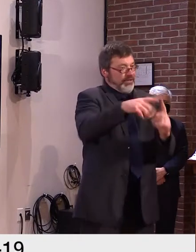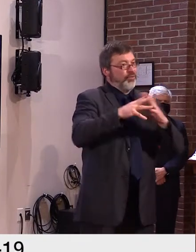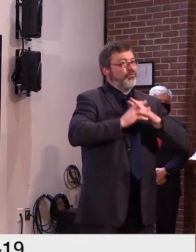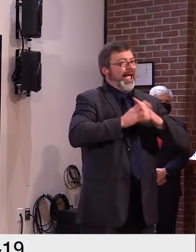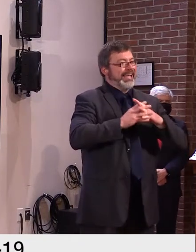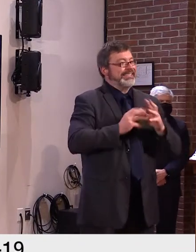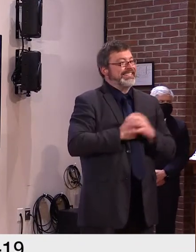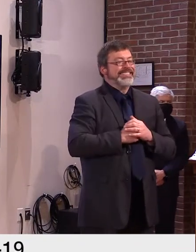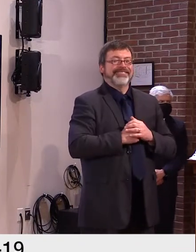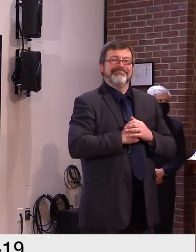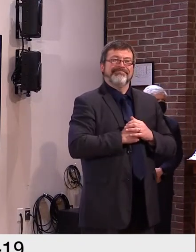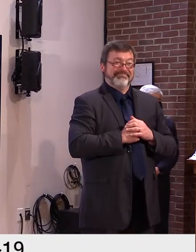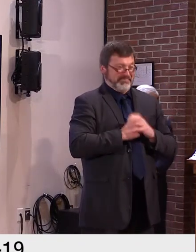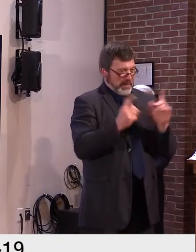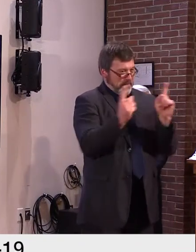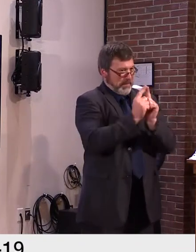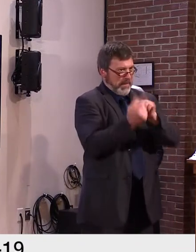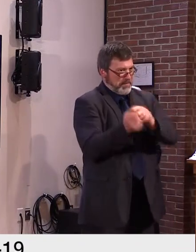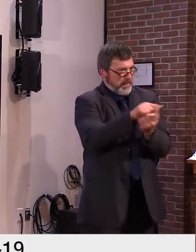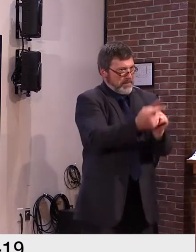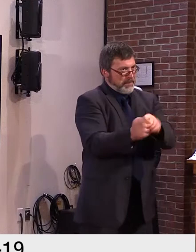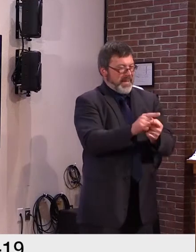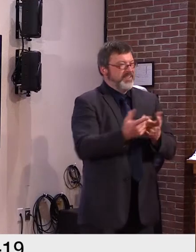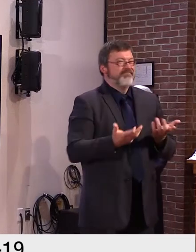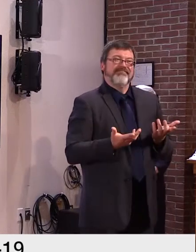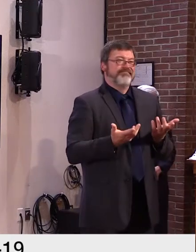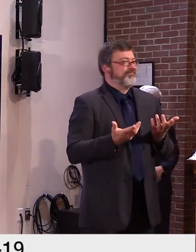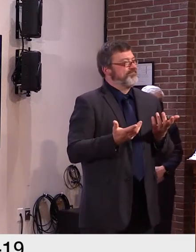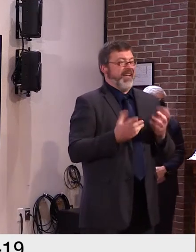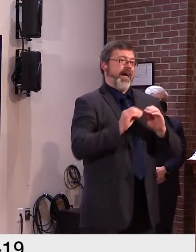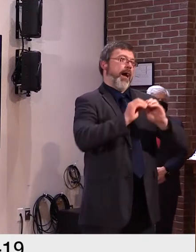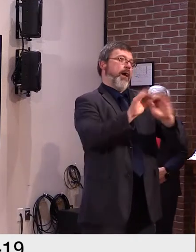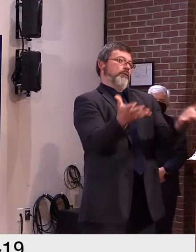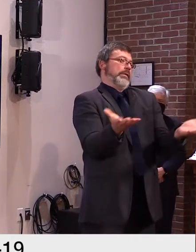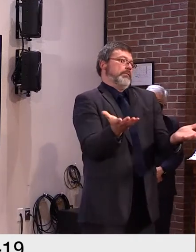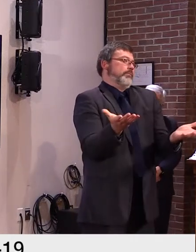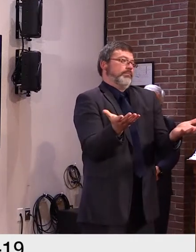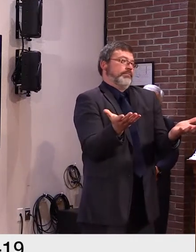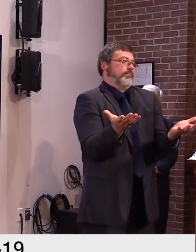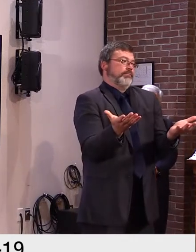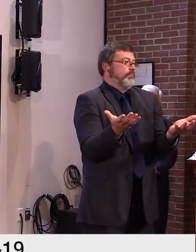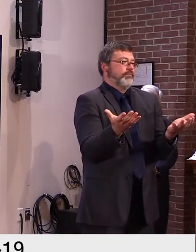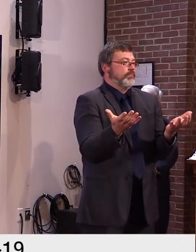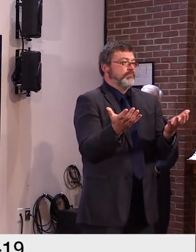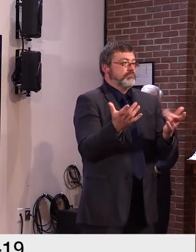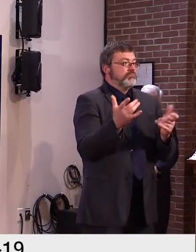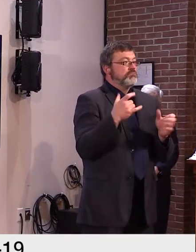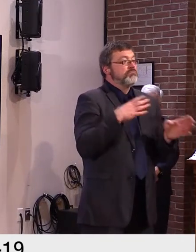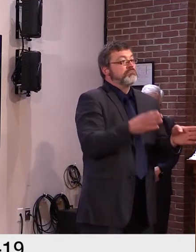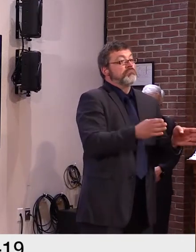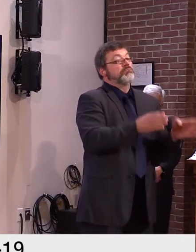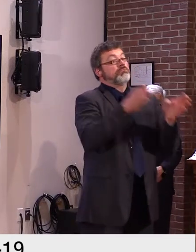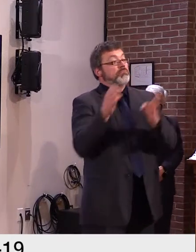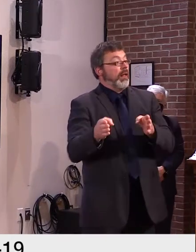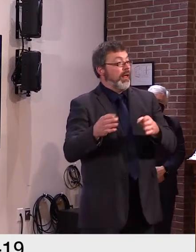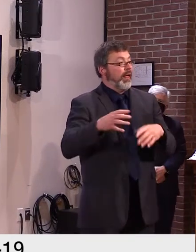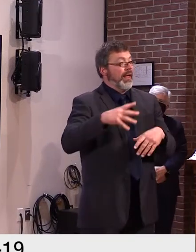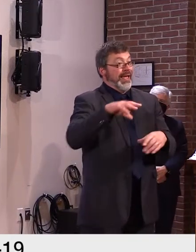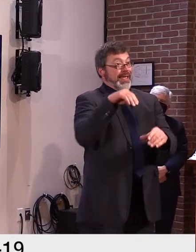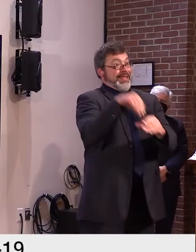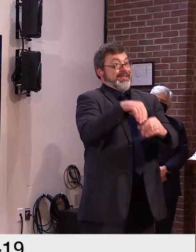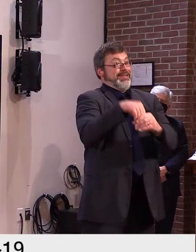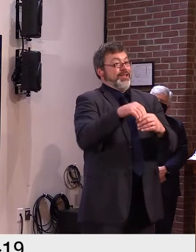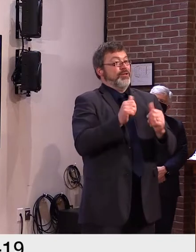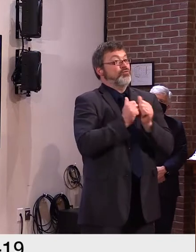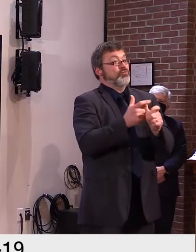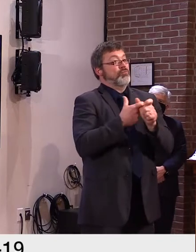contact. Indoor track has the challenge of having a large number of participants indoors during their meets. The